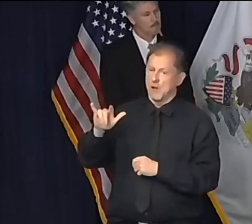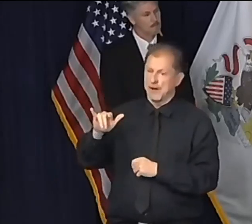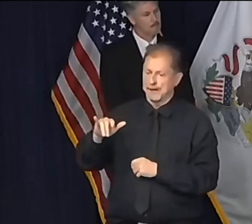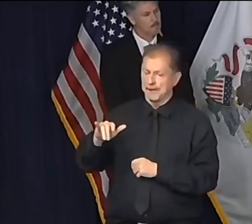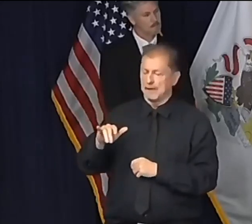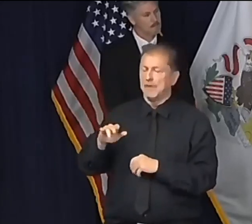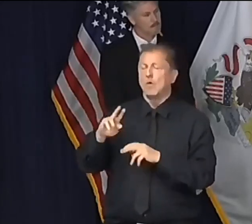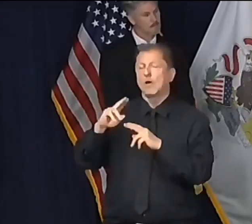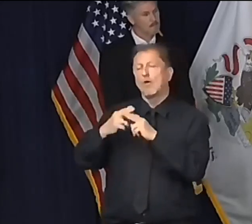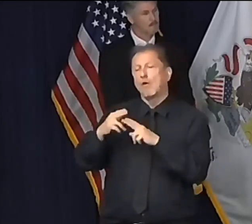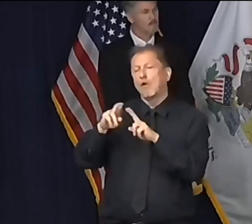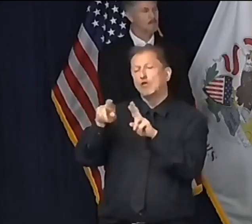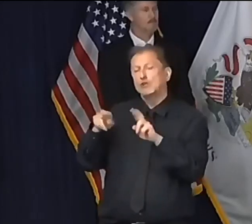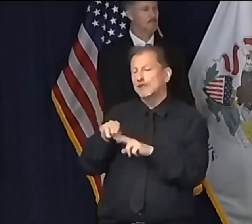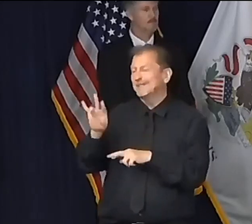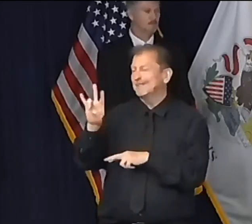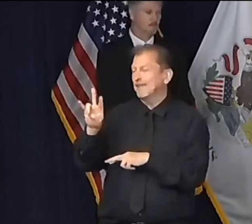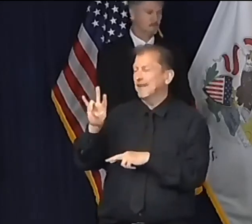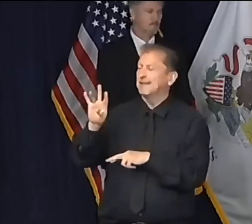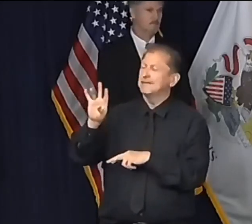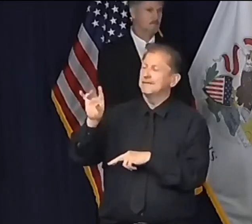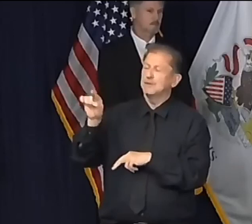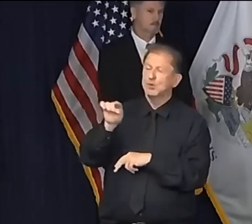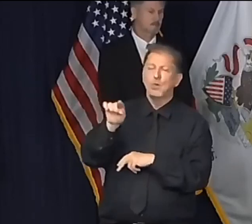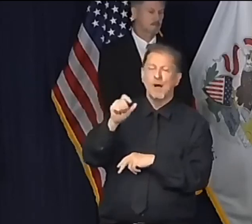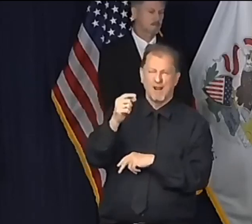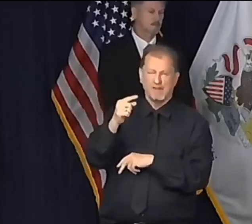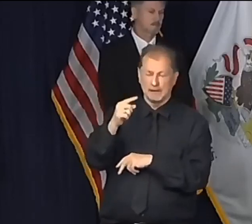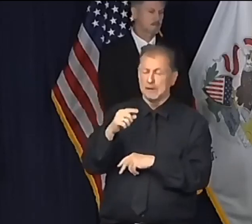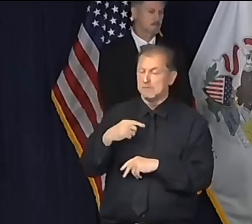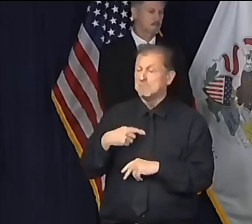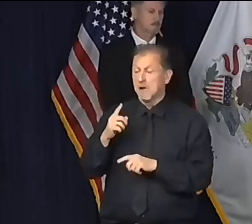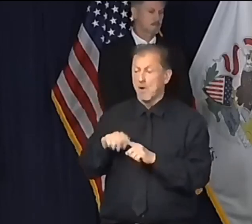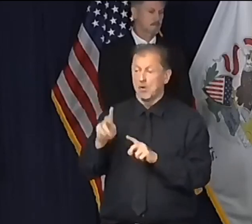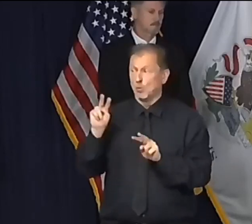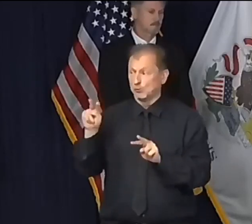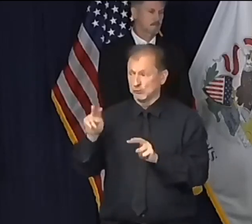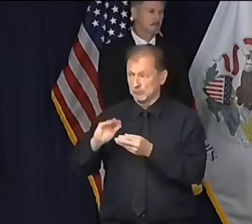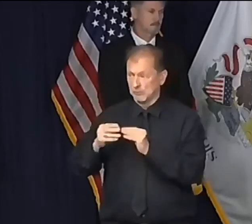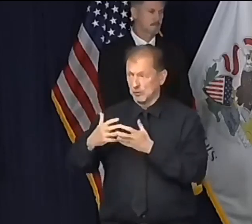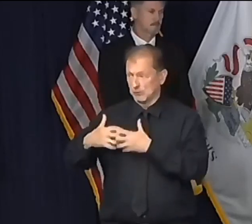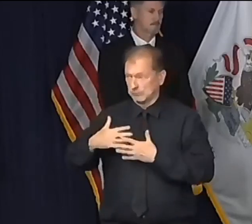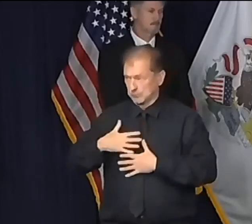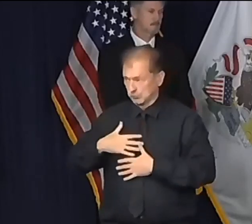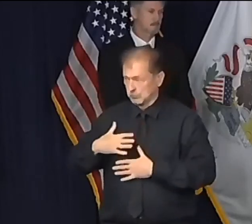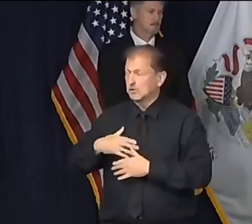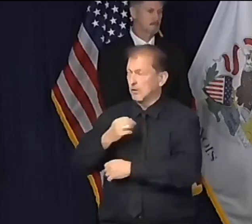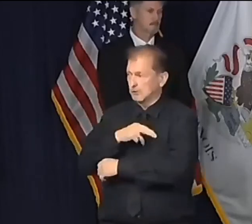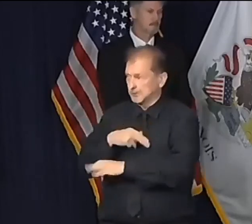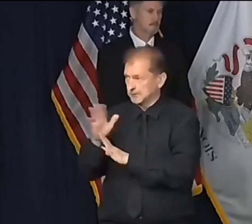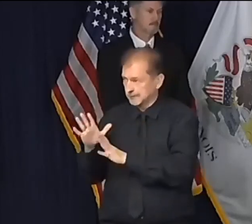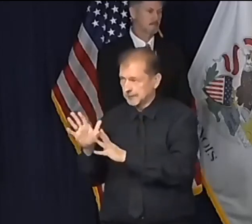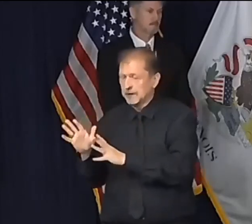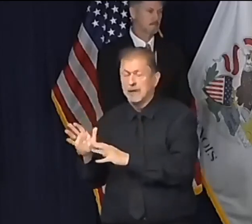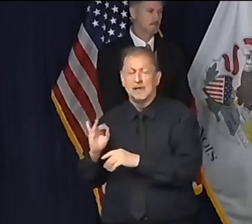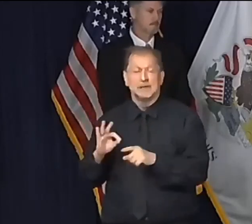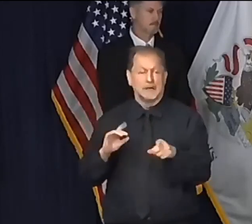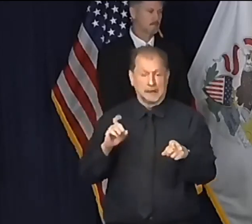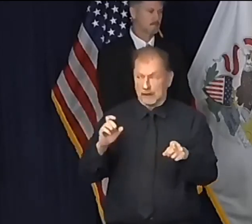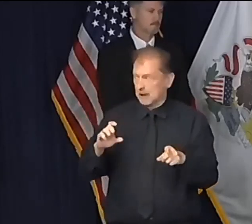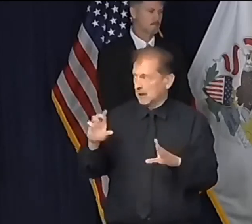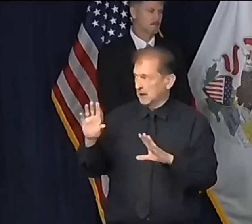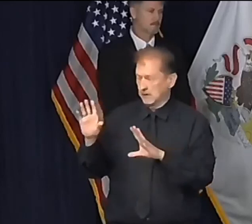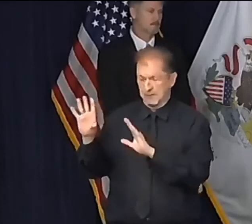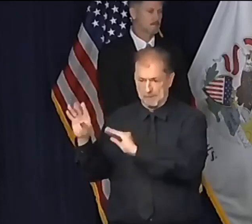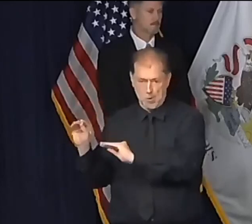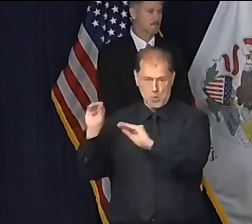but we're keeping an eye on all the beds, the ICUs, the ventilators, and the availability of those. And we